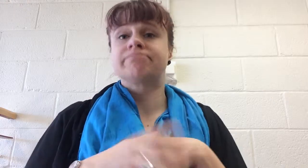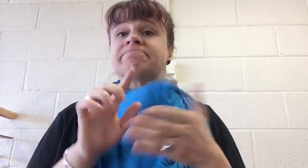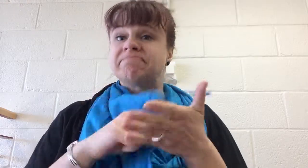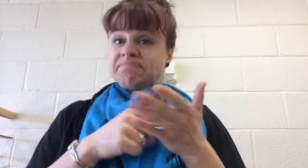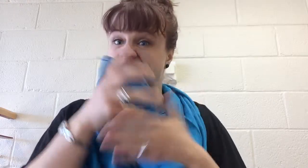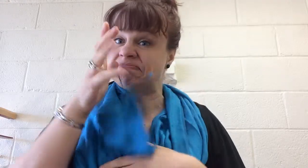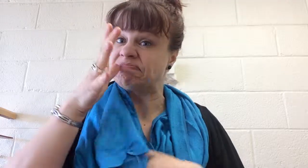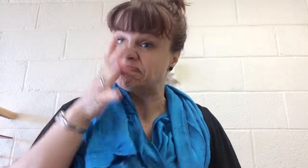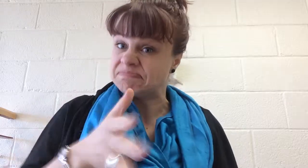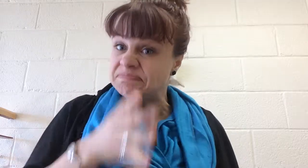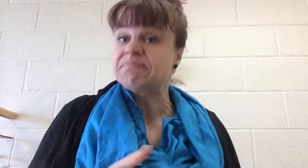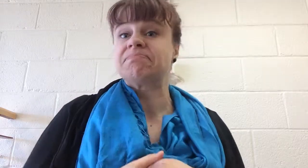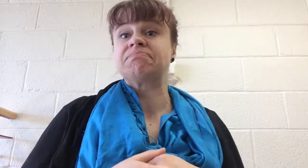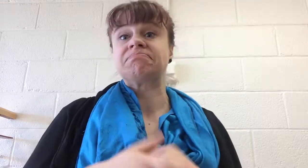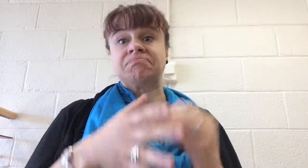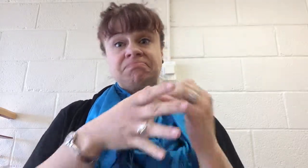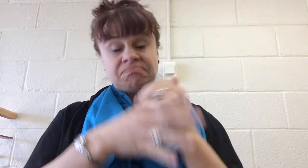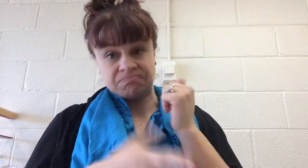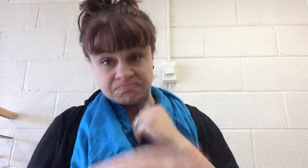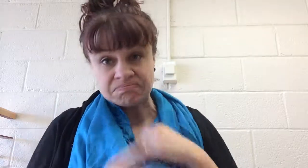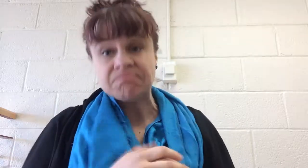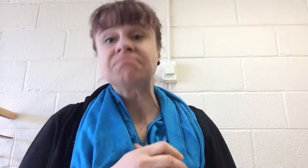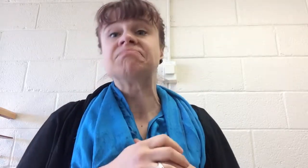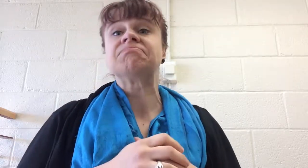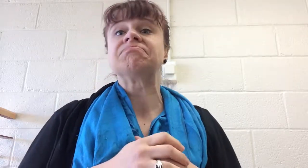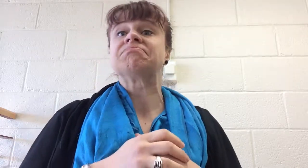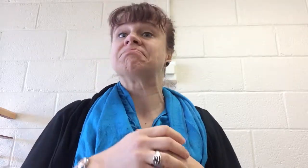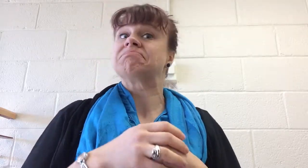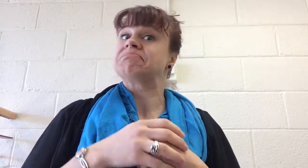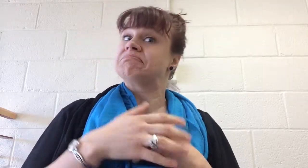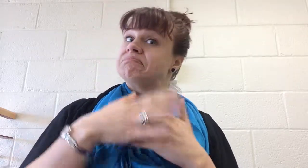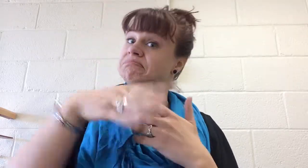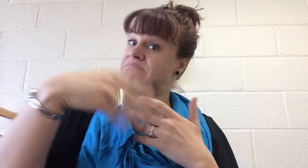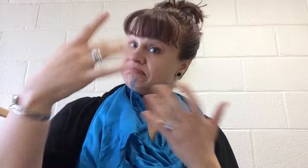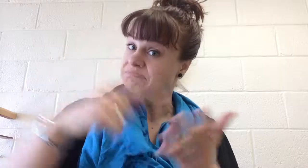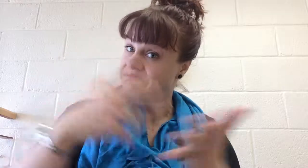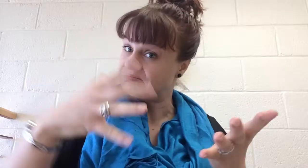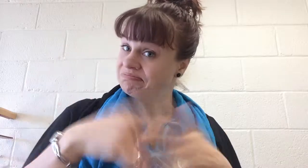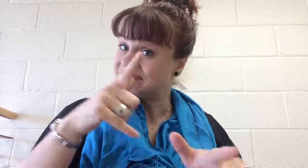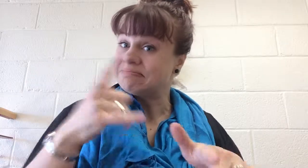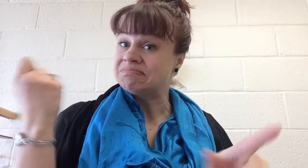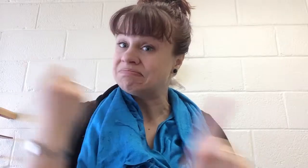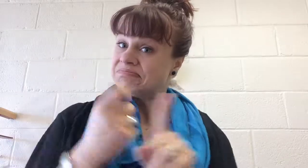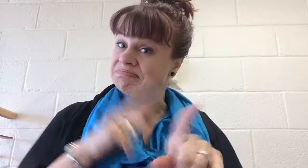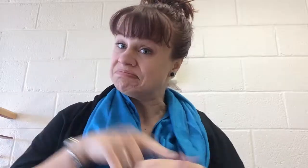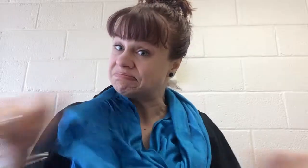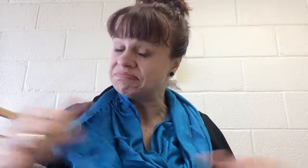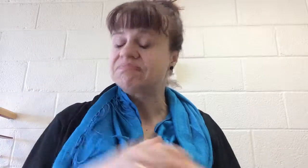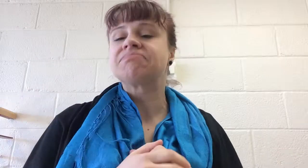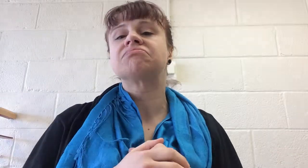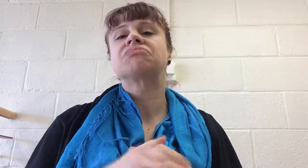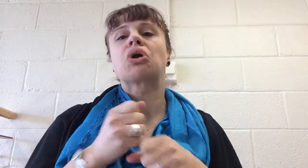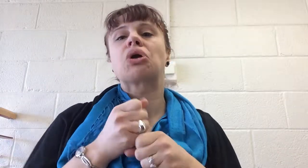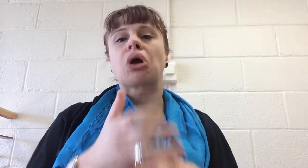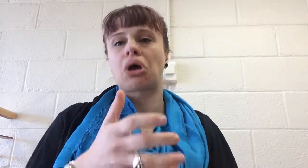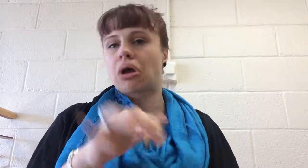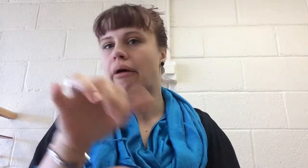diarrhea, sometimes at the same time. This also causes another disease called primary biliary